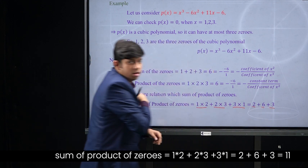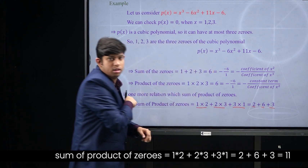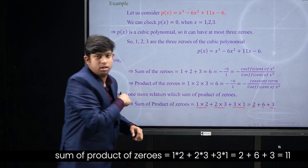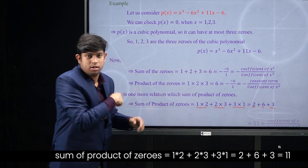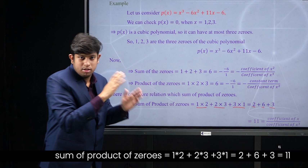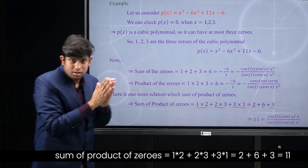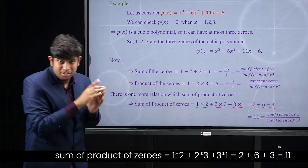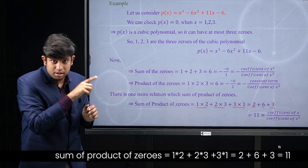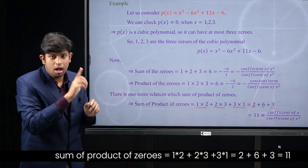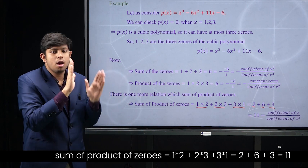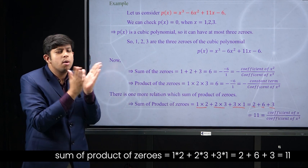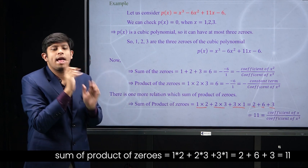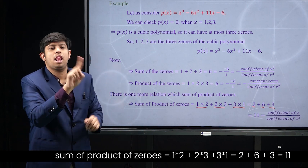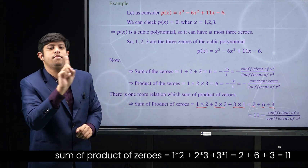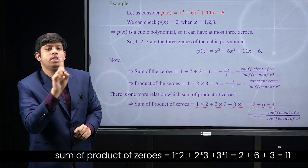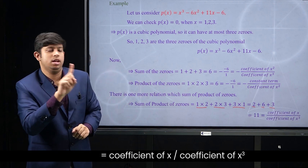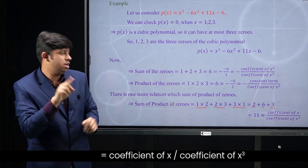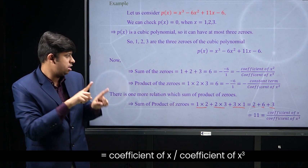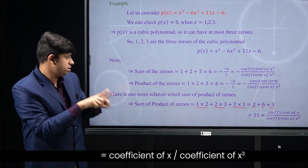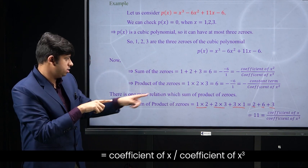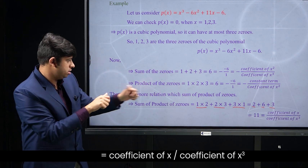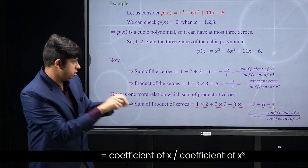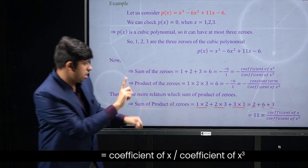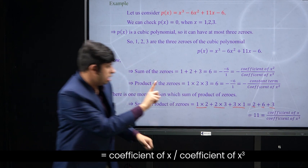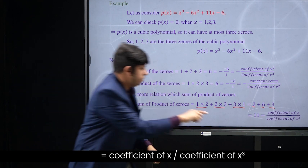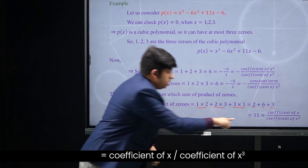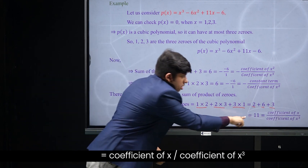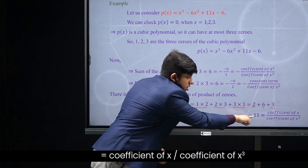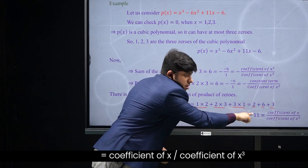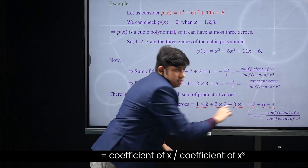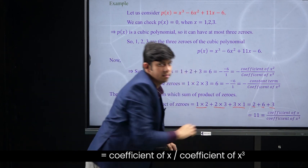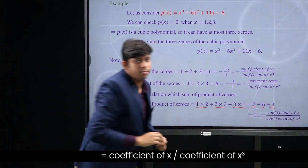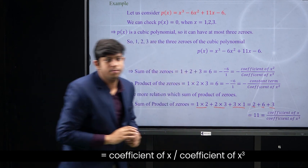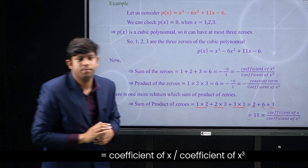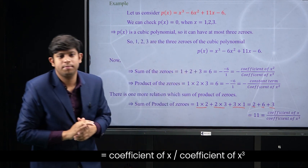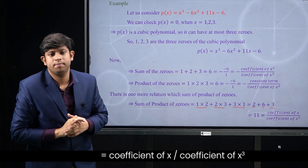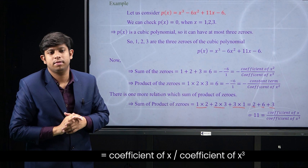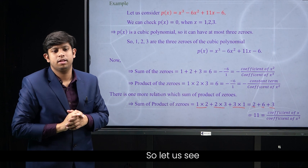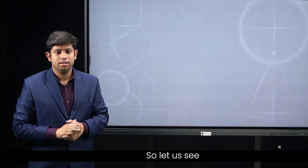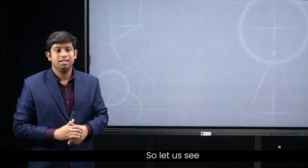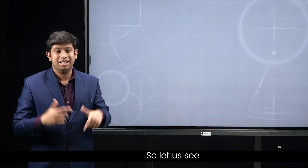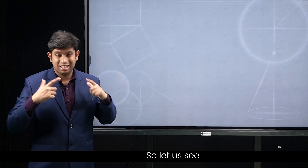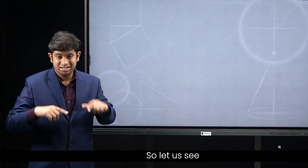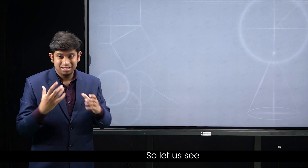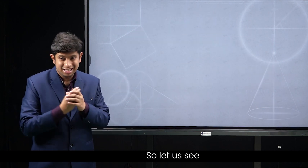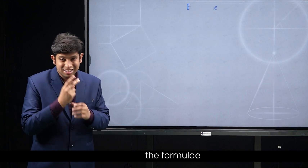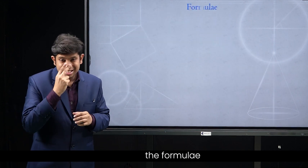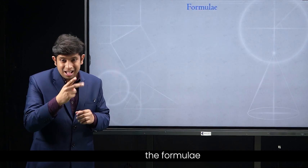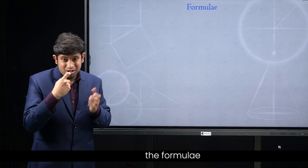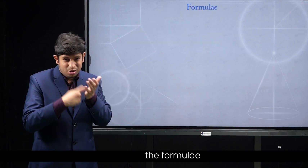which is equal to 11, that is equal to coefficient of x by coefficient of x cube. Let us see the formulae that